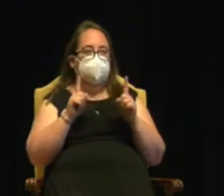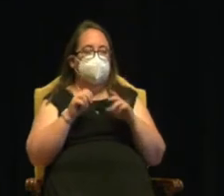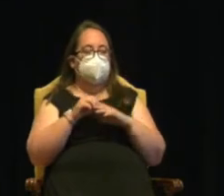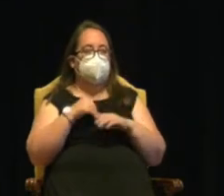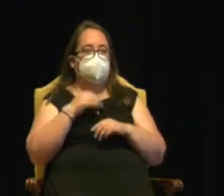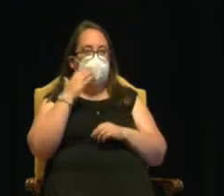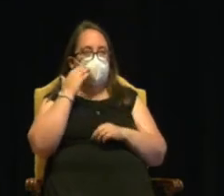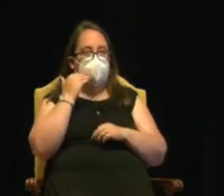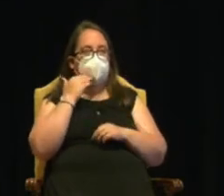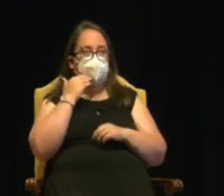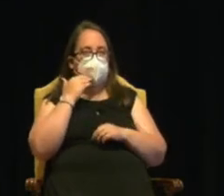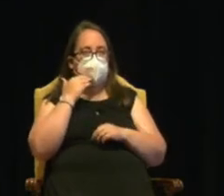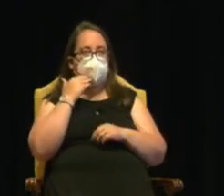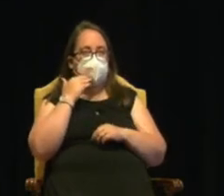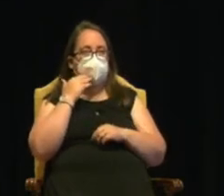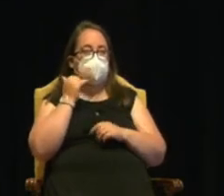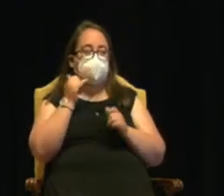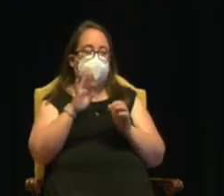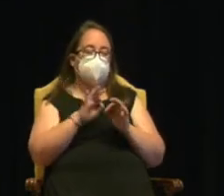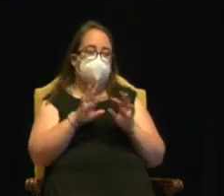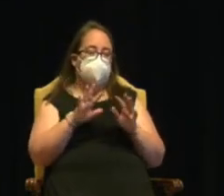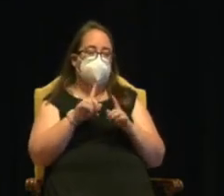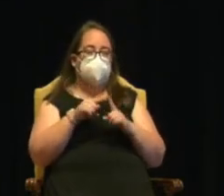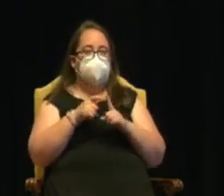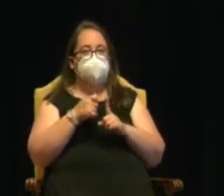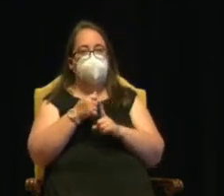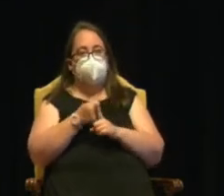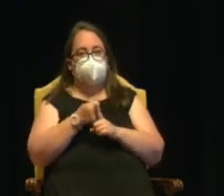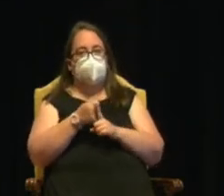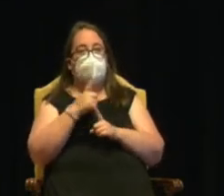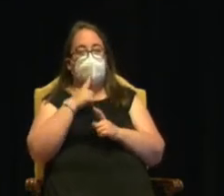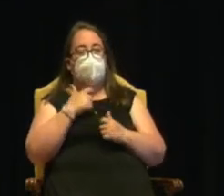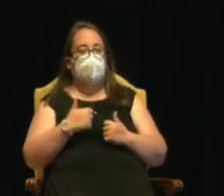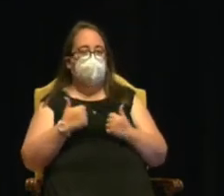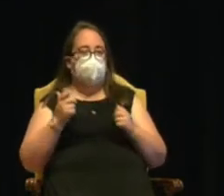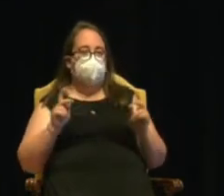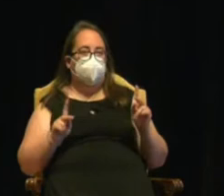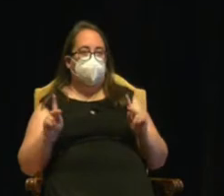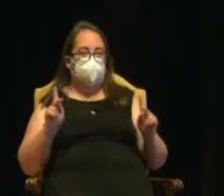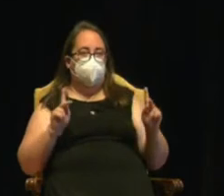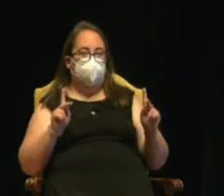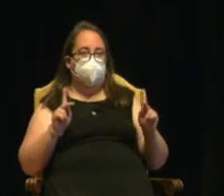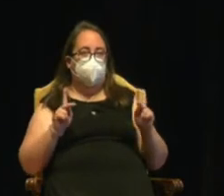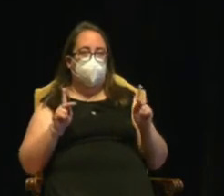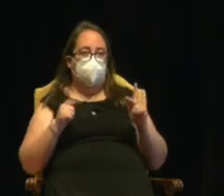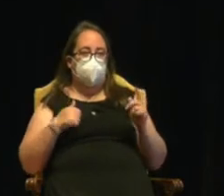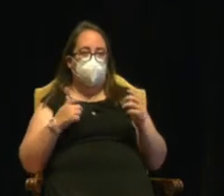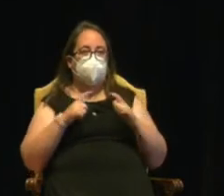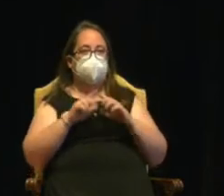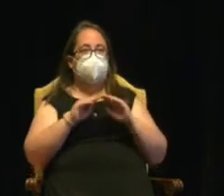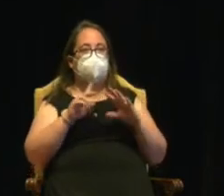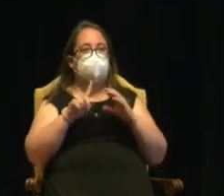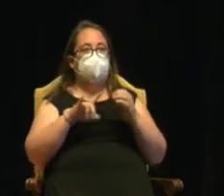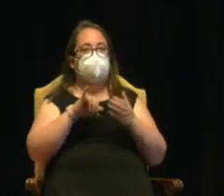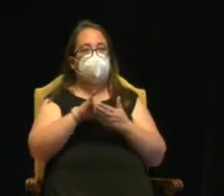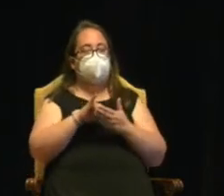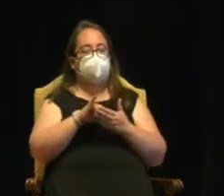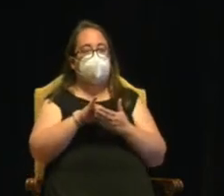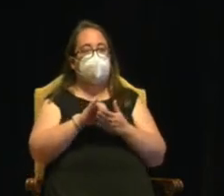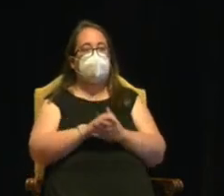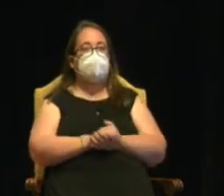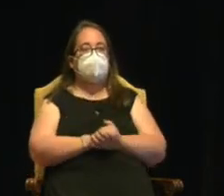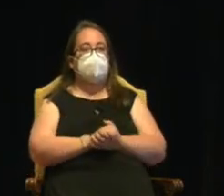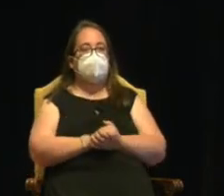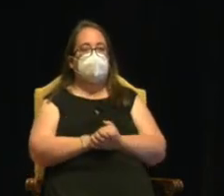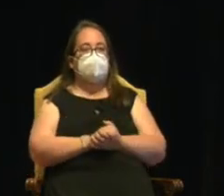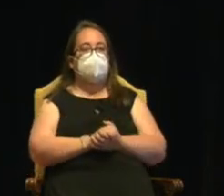that is kind of meaningless when it affects real life people. Mm-hmm. Be very clear about that. But in my head, that was the